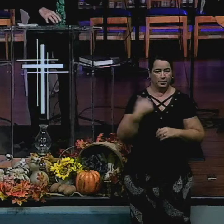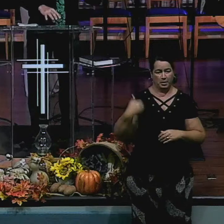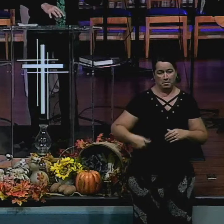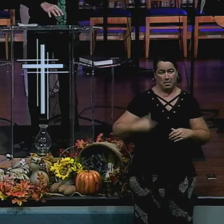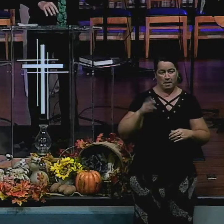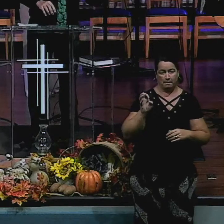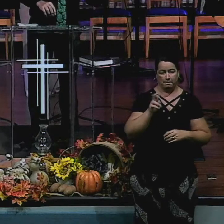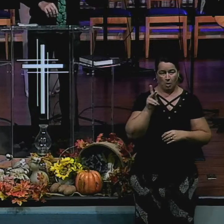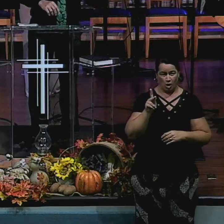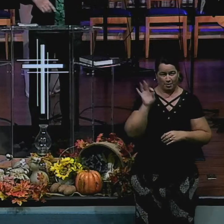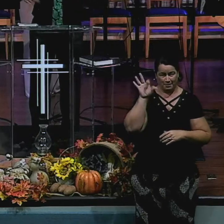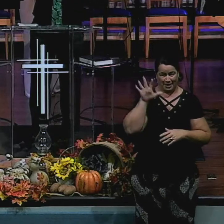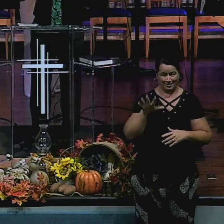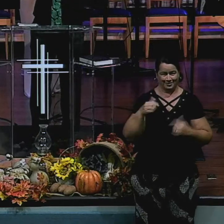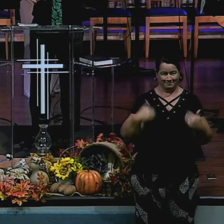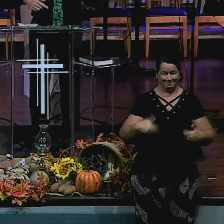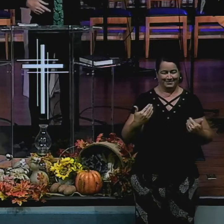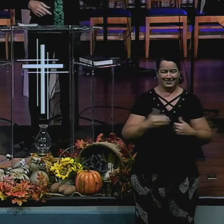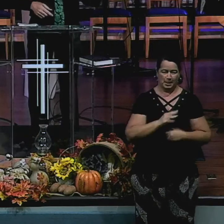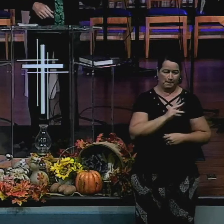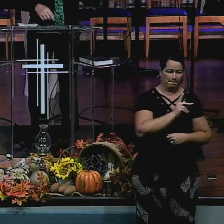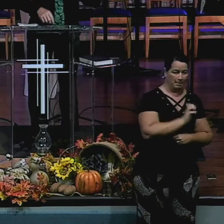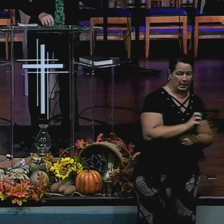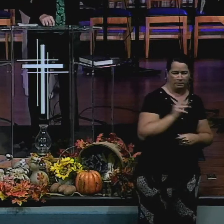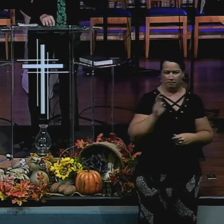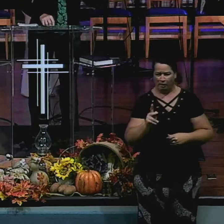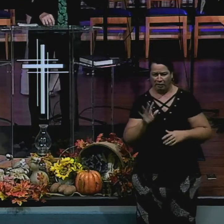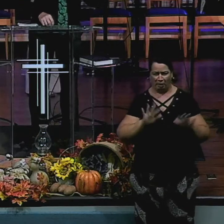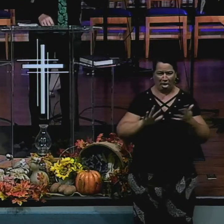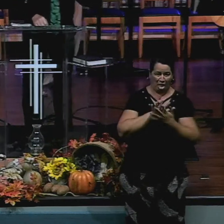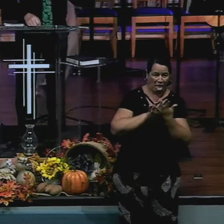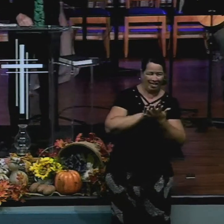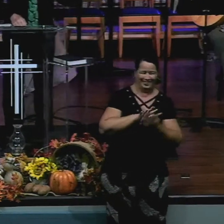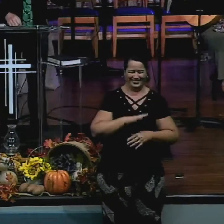Pastor Mark, and Mark and Mike. I don't even know my name. Yeah,